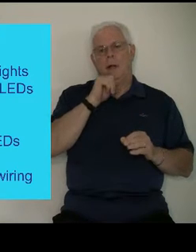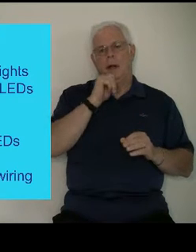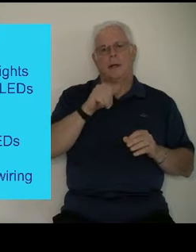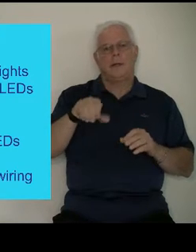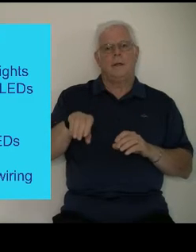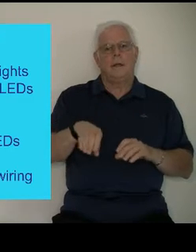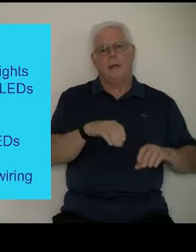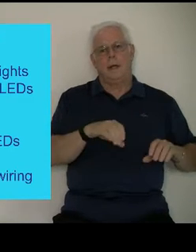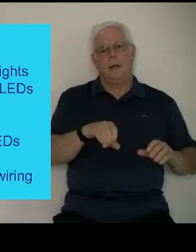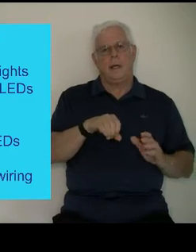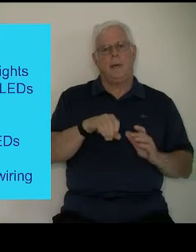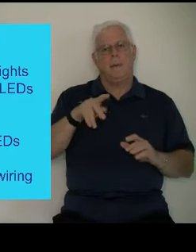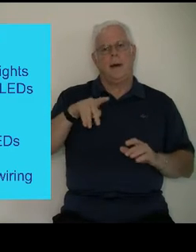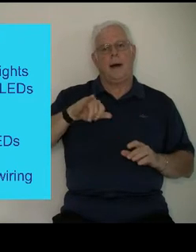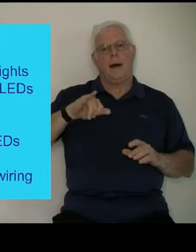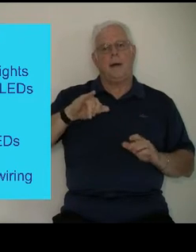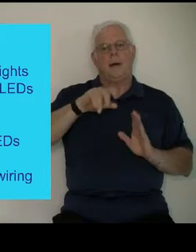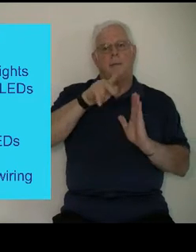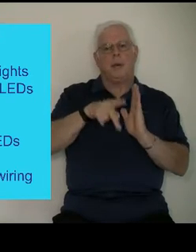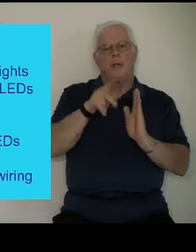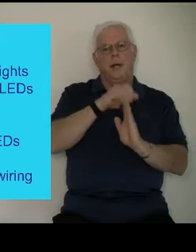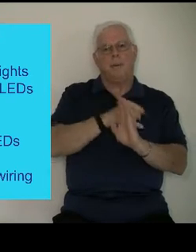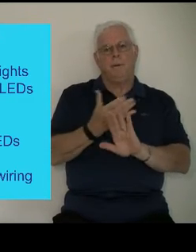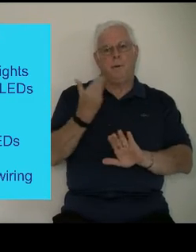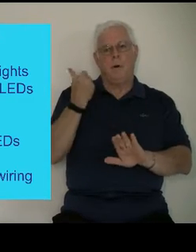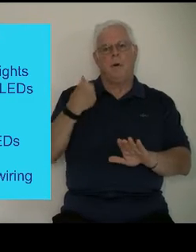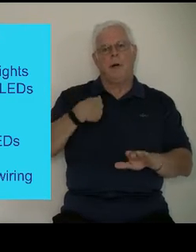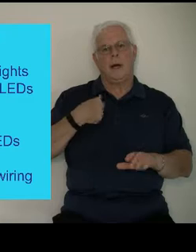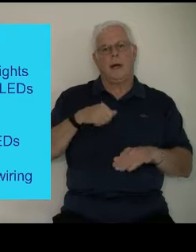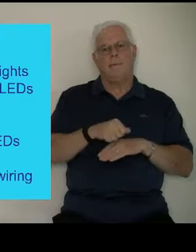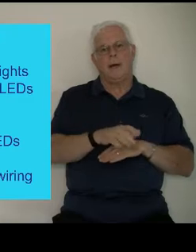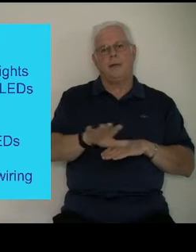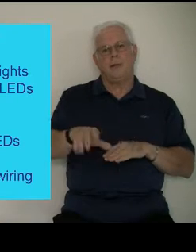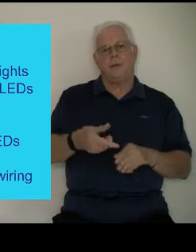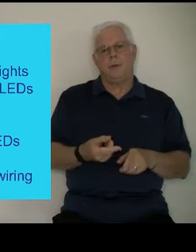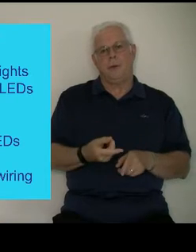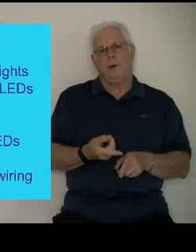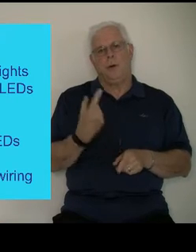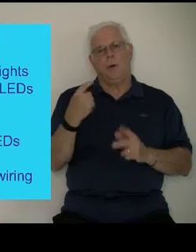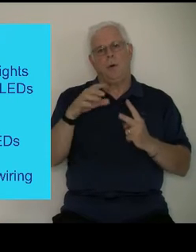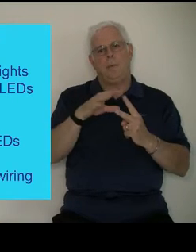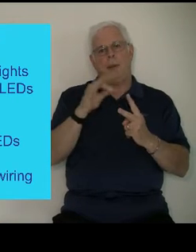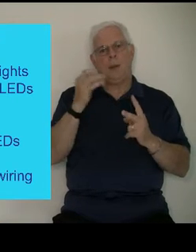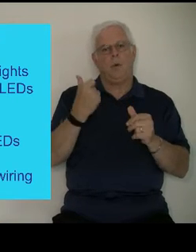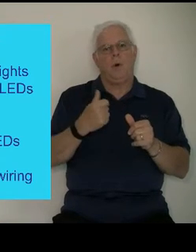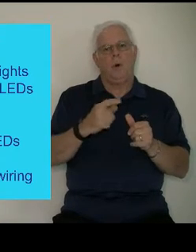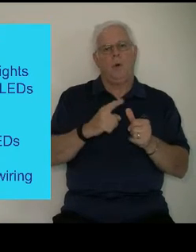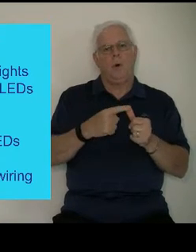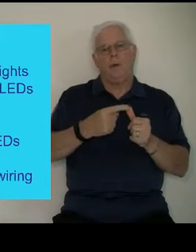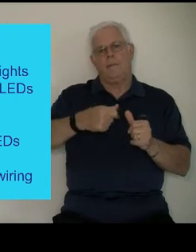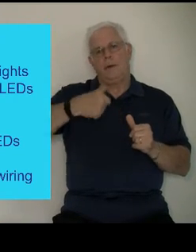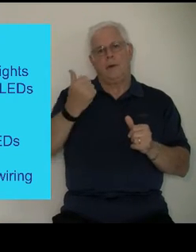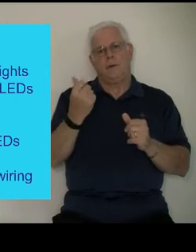not done a Pi project before, I advise you to go and pick one of the other